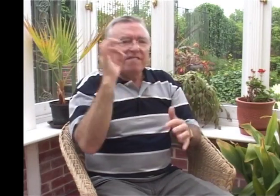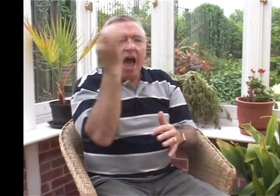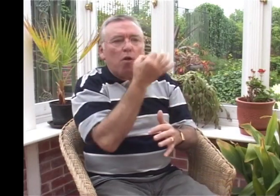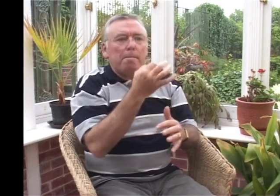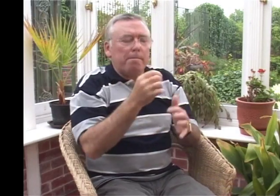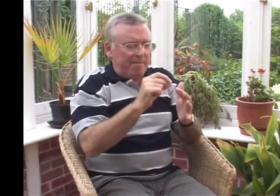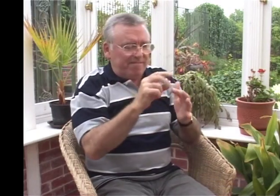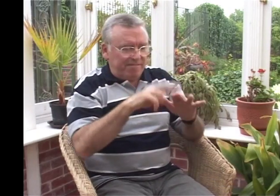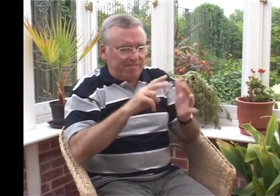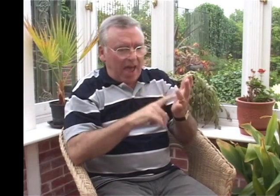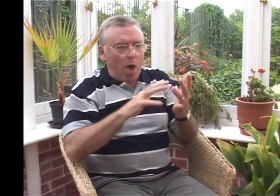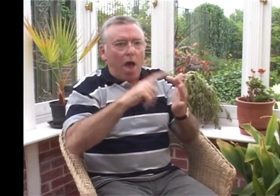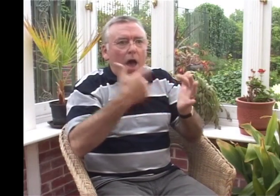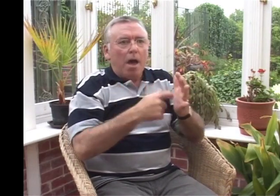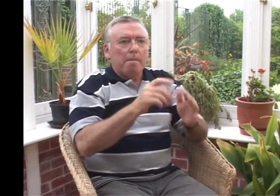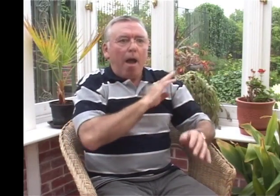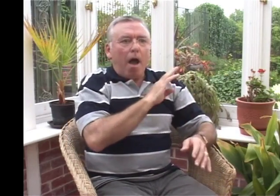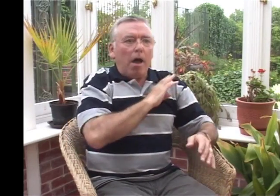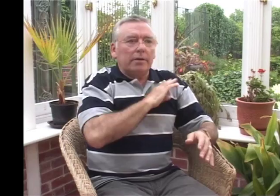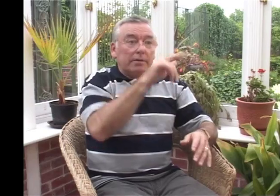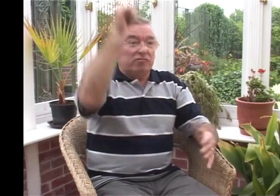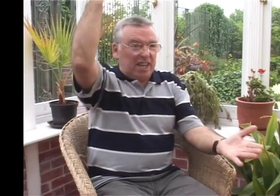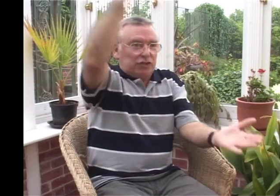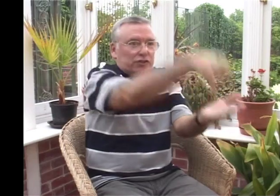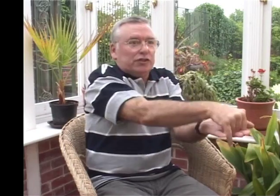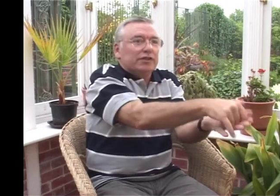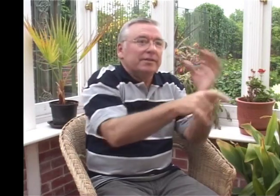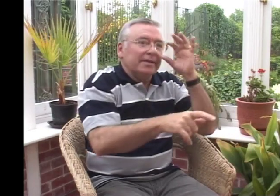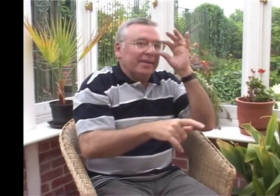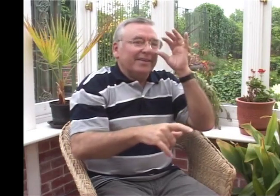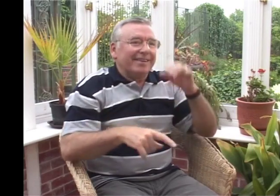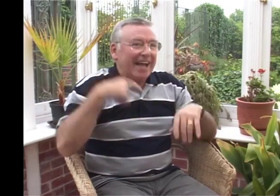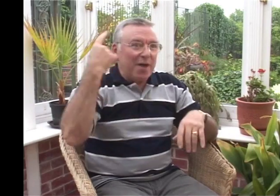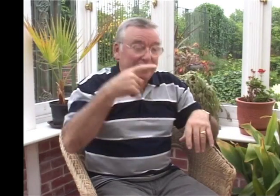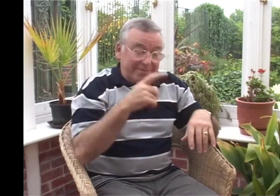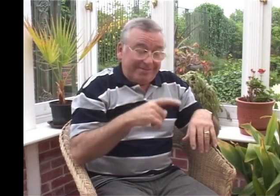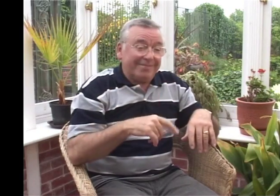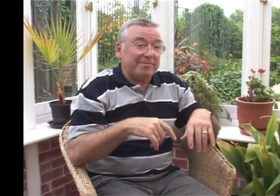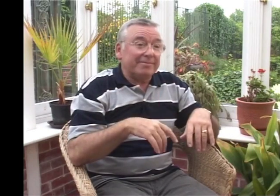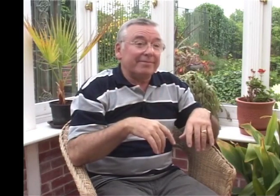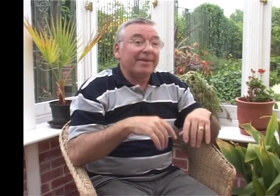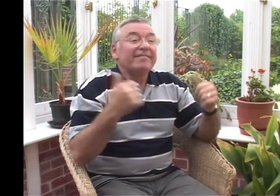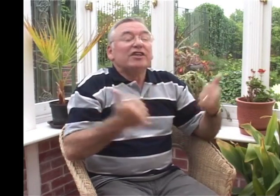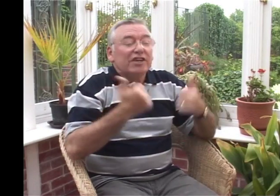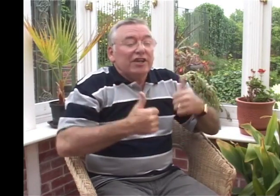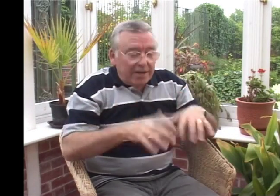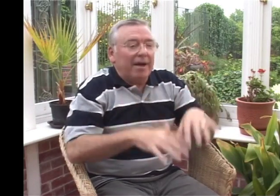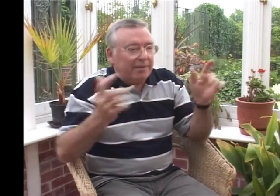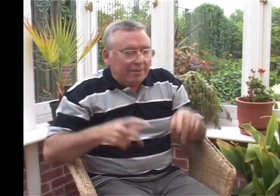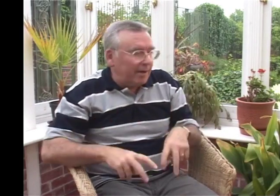in Fowler's Park. Big crash it was. Yeah. And then when that was finished, we'd go up,